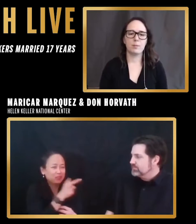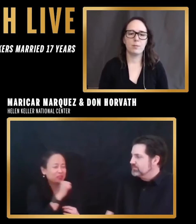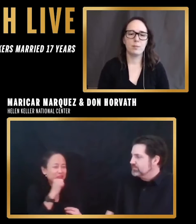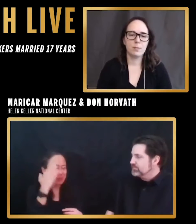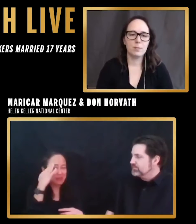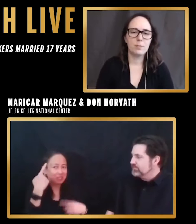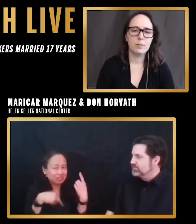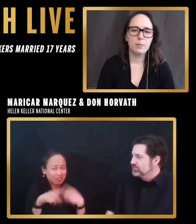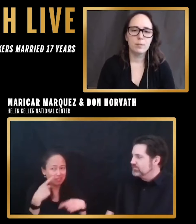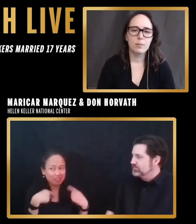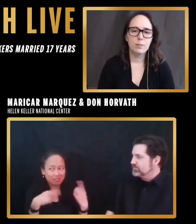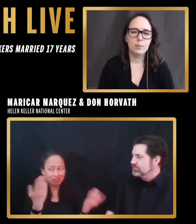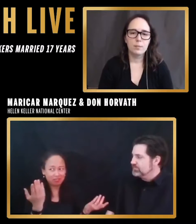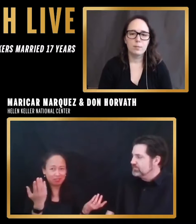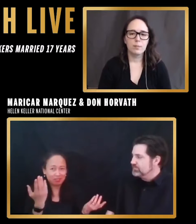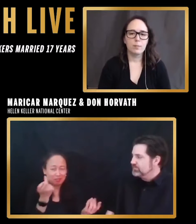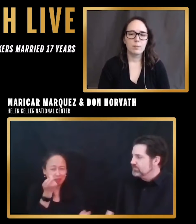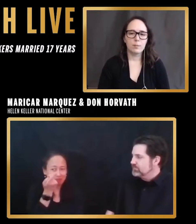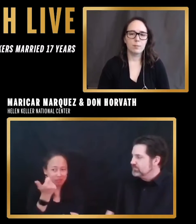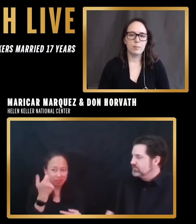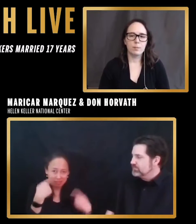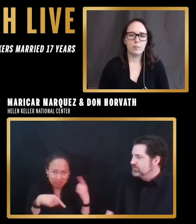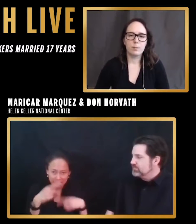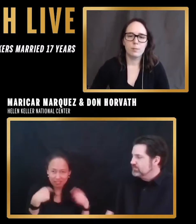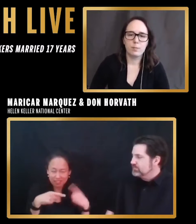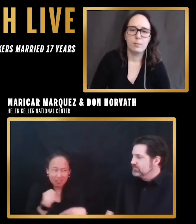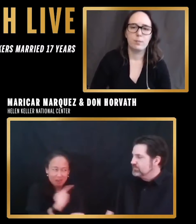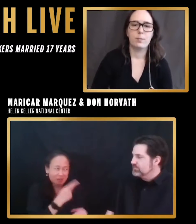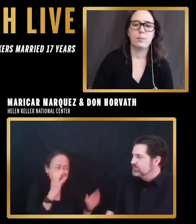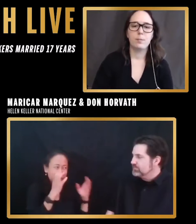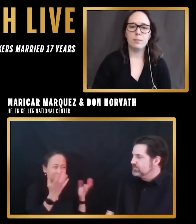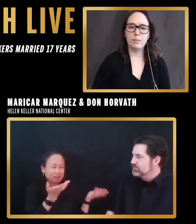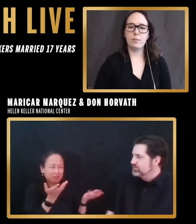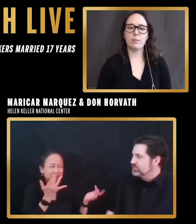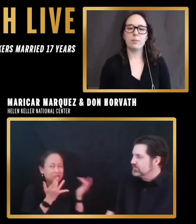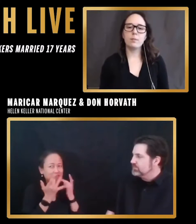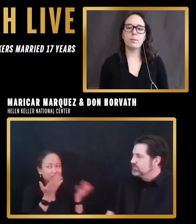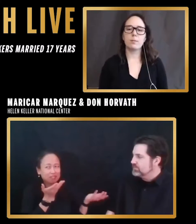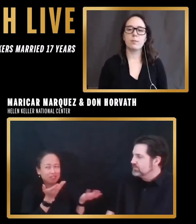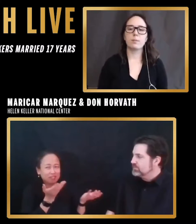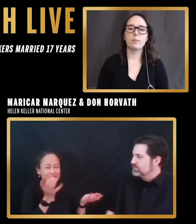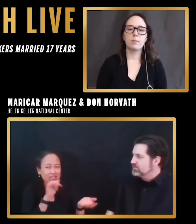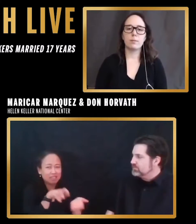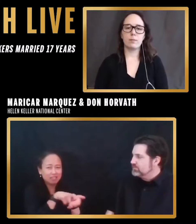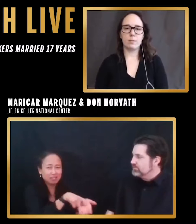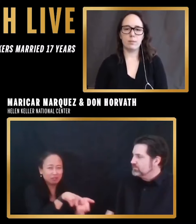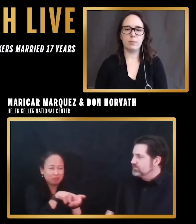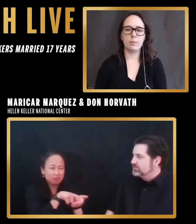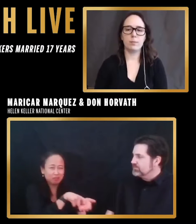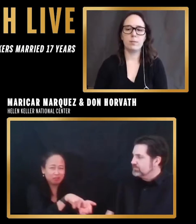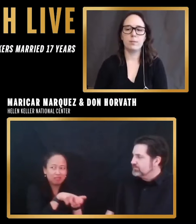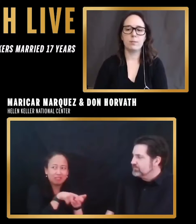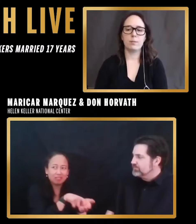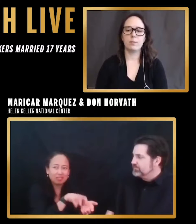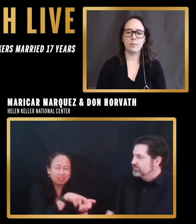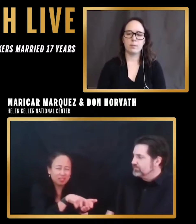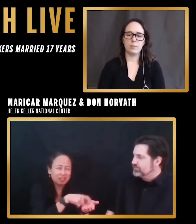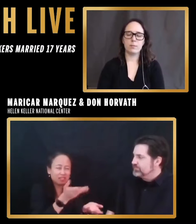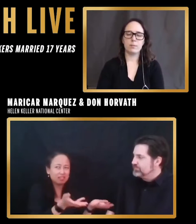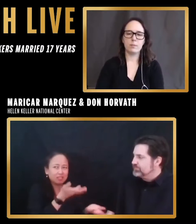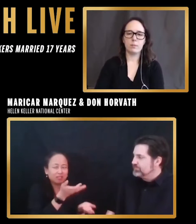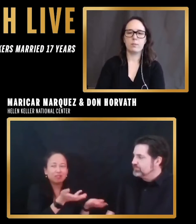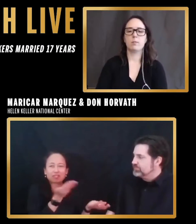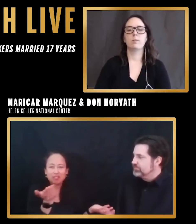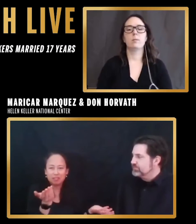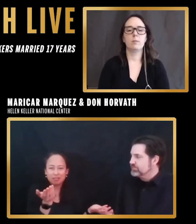at that time. When Don first started, he didn't know sign language, and really he just had very, very basic skills. So mostly